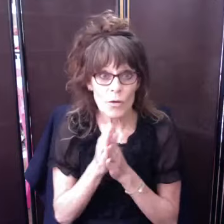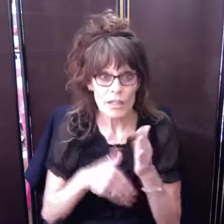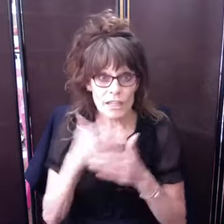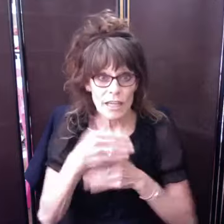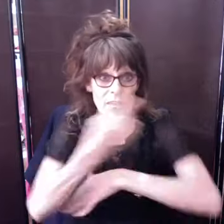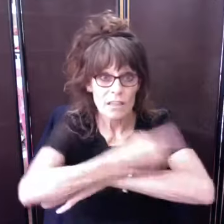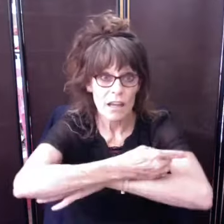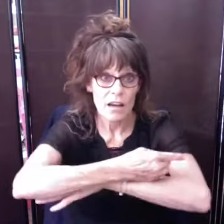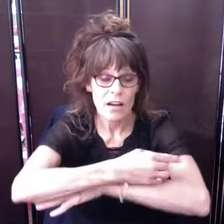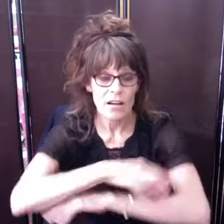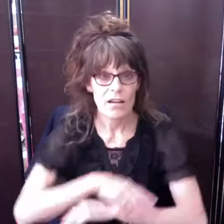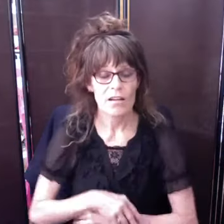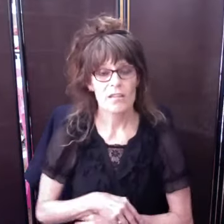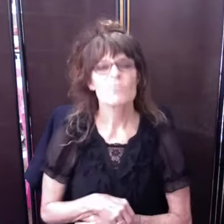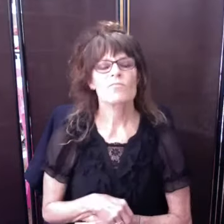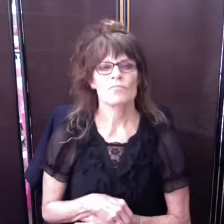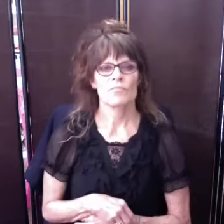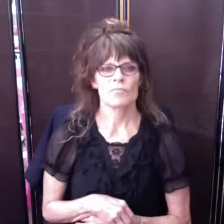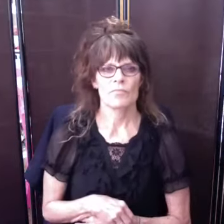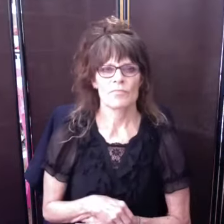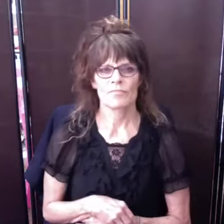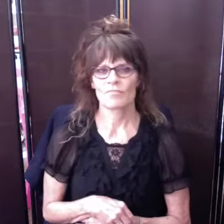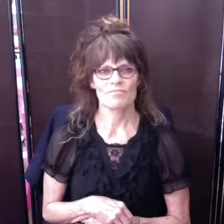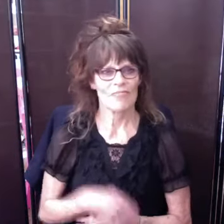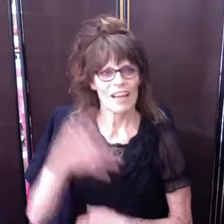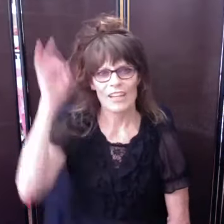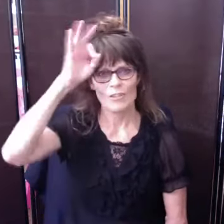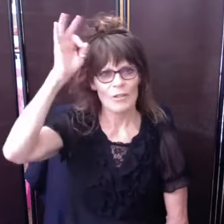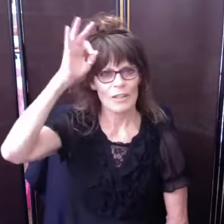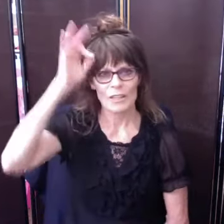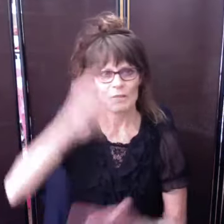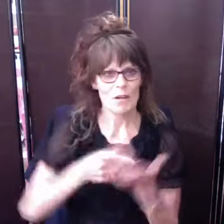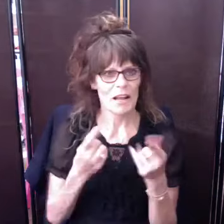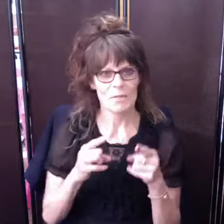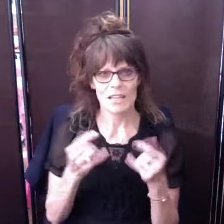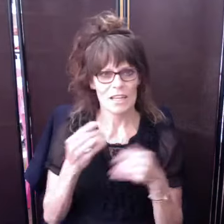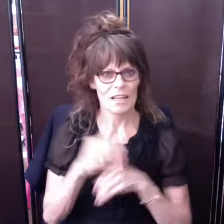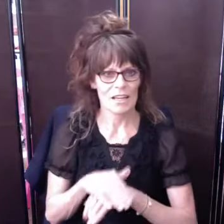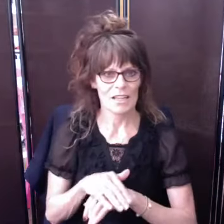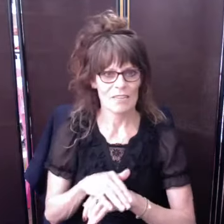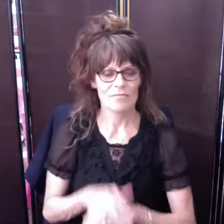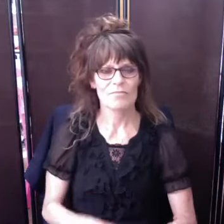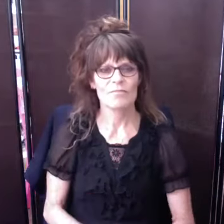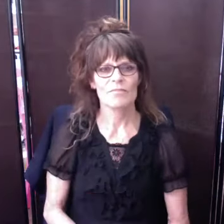my God. I had absolutely no idea what I'd been given that night. I bumped along,